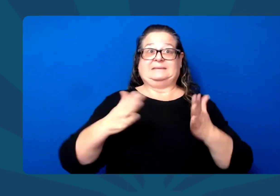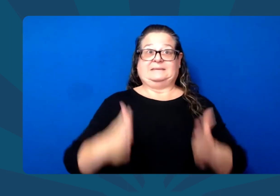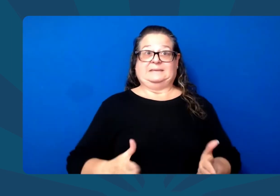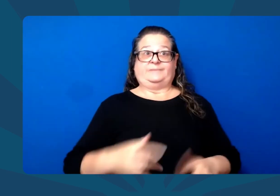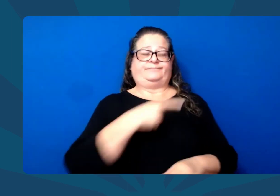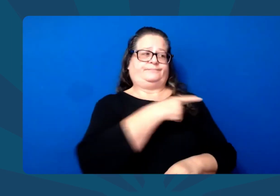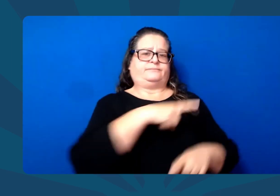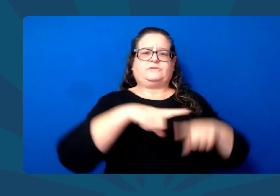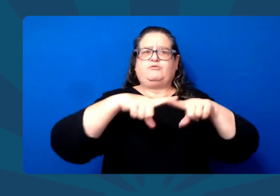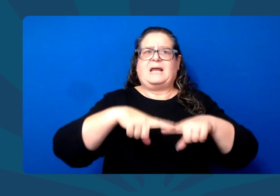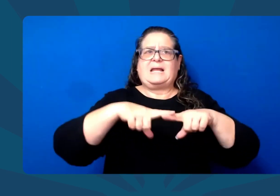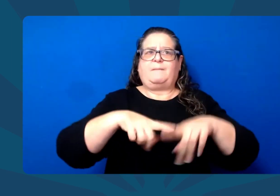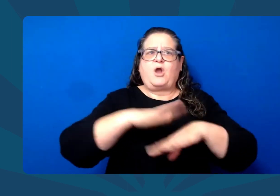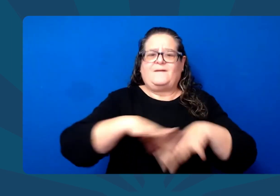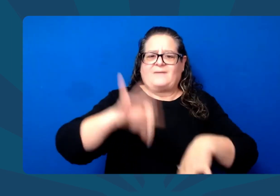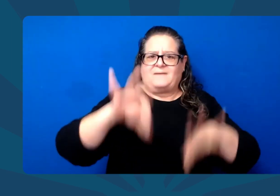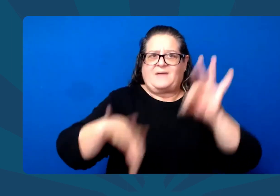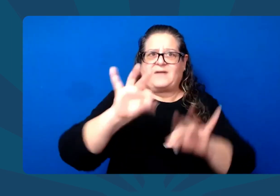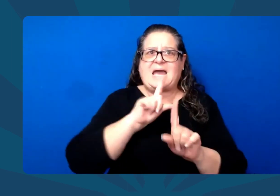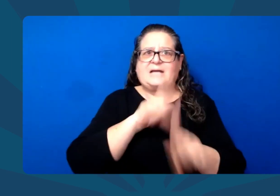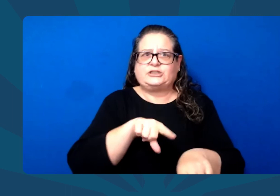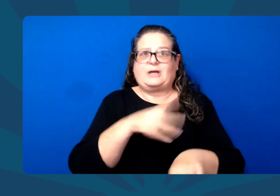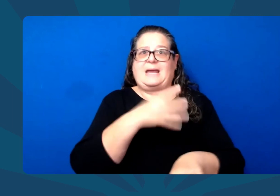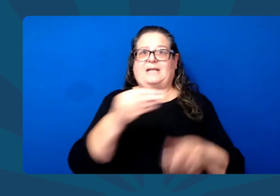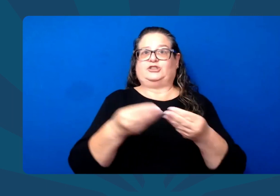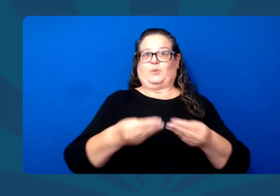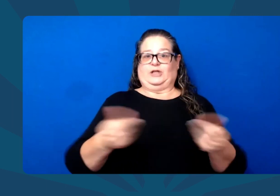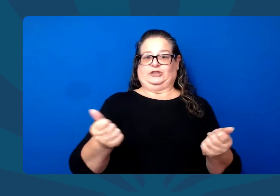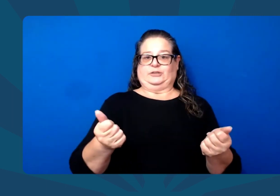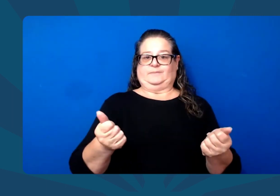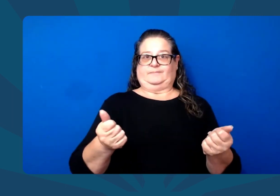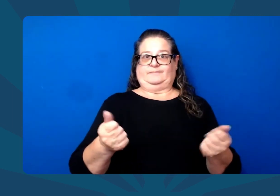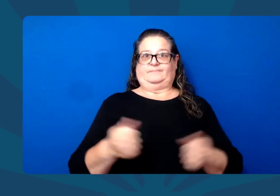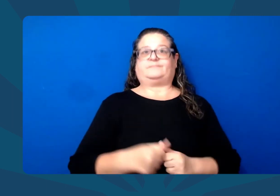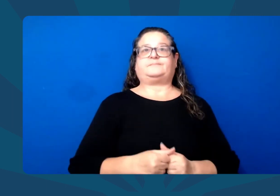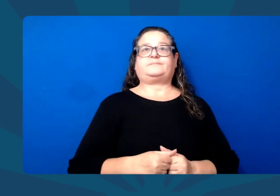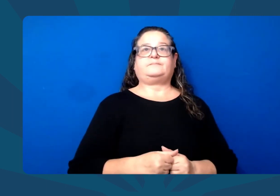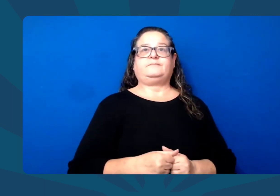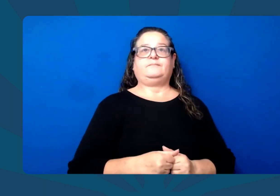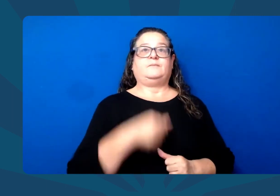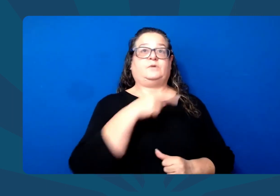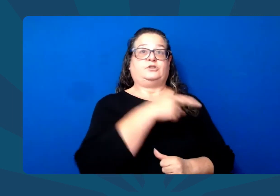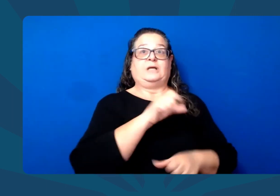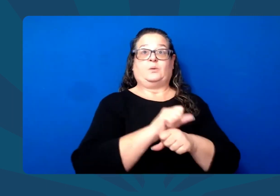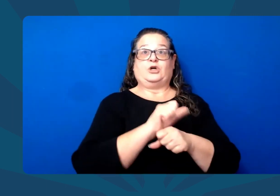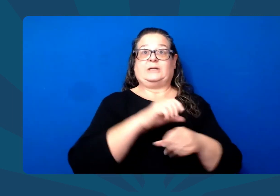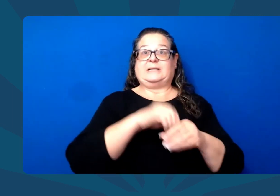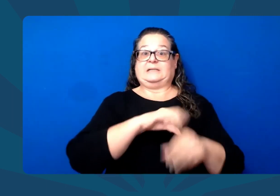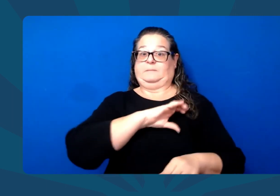As a scientist, Brandy relies on objectivity to discover answers